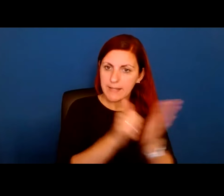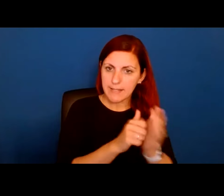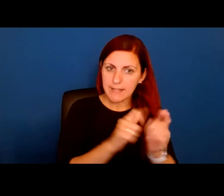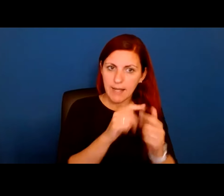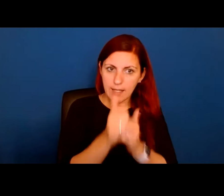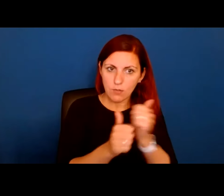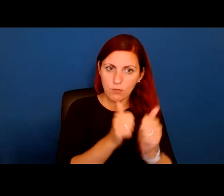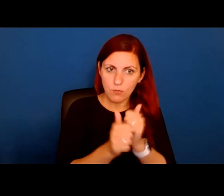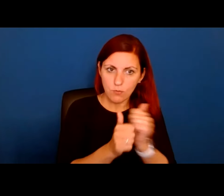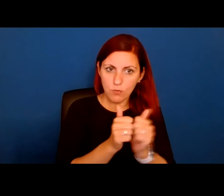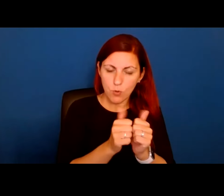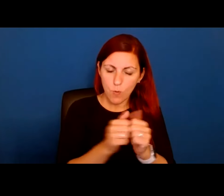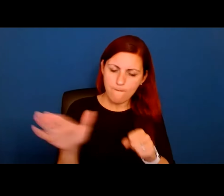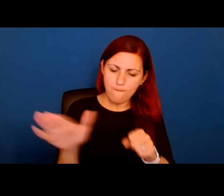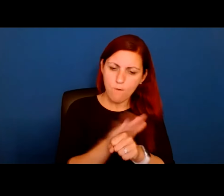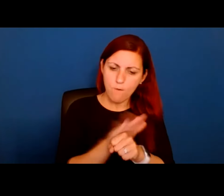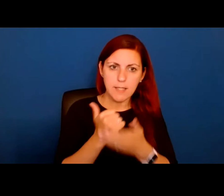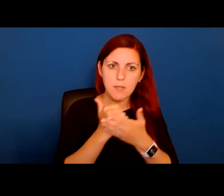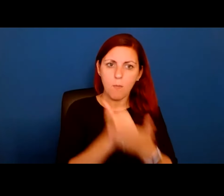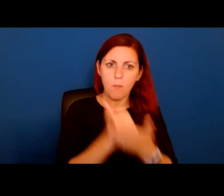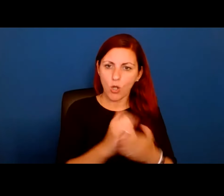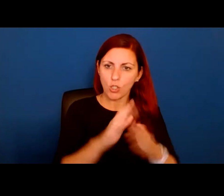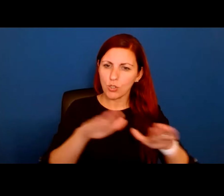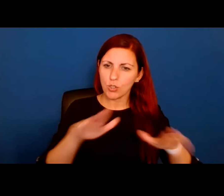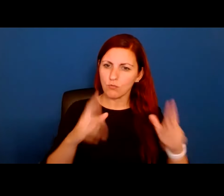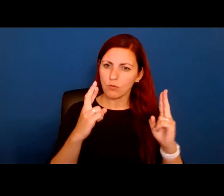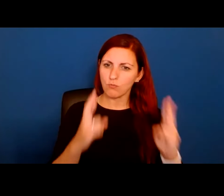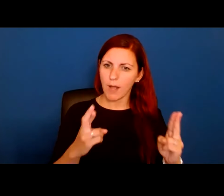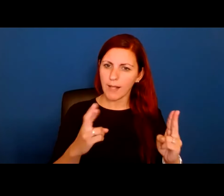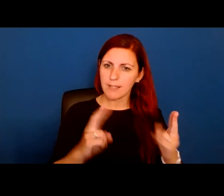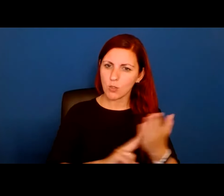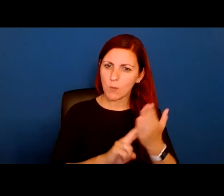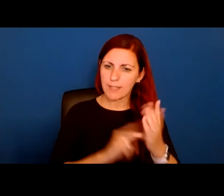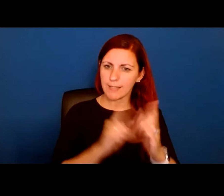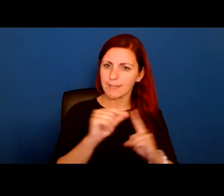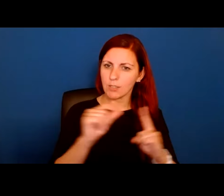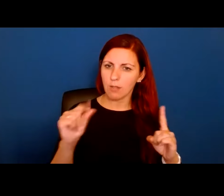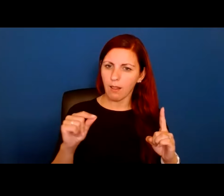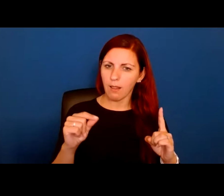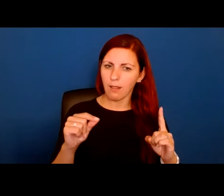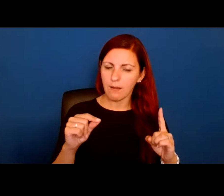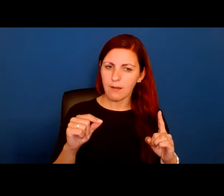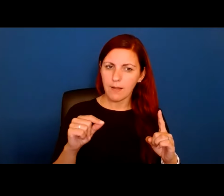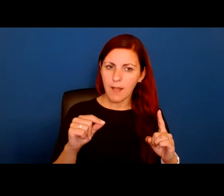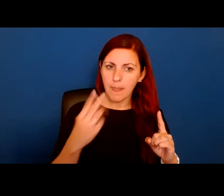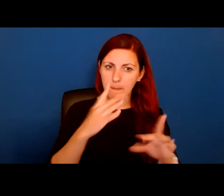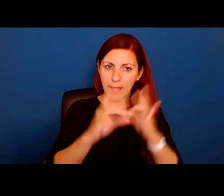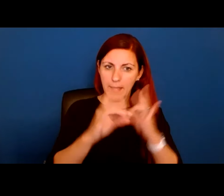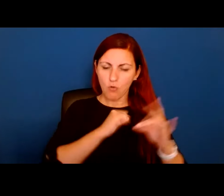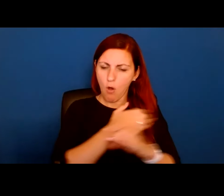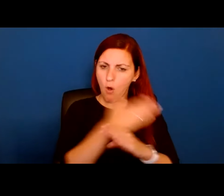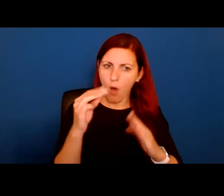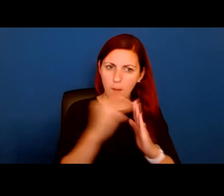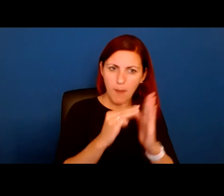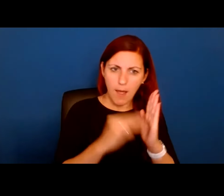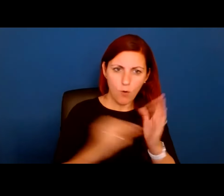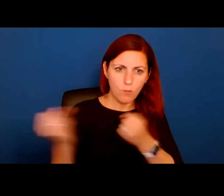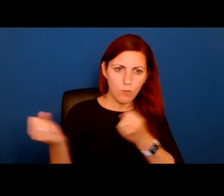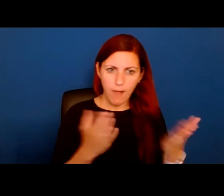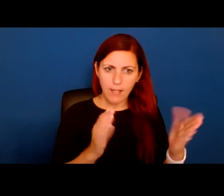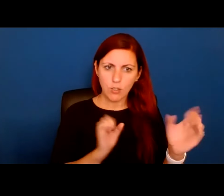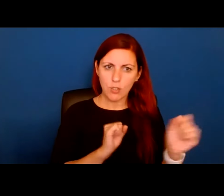and fully support children's rights in the digital environment. And that includes ensuring all platforms, providers, services, devices